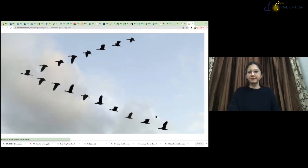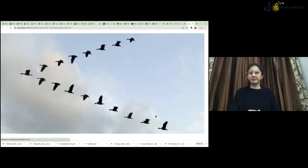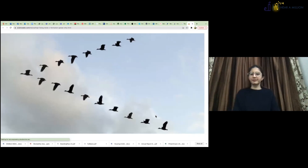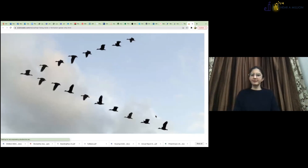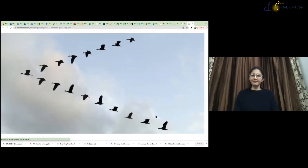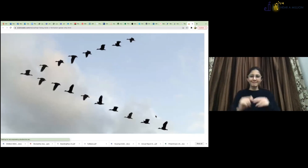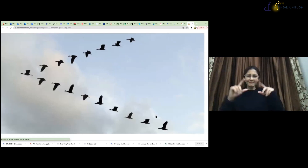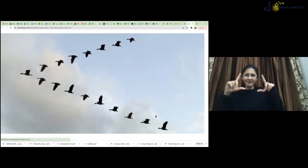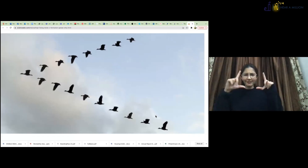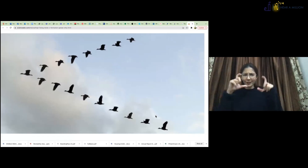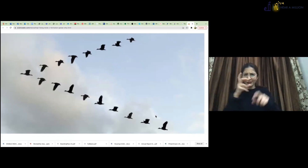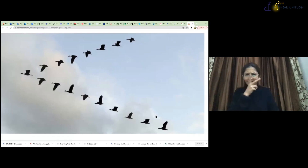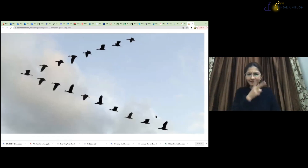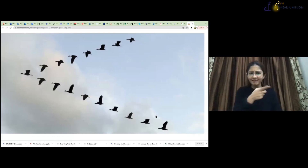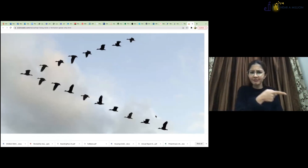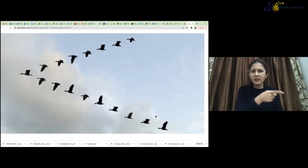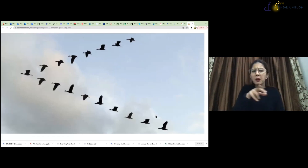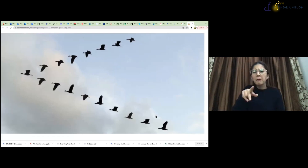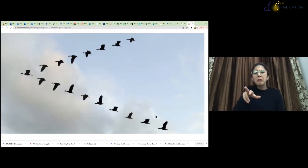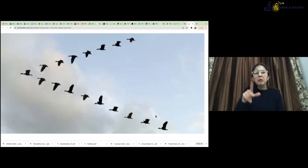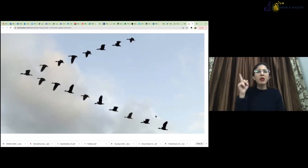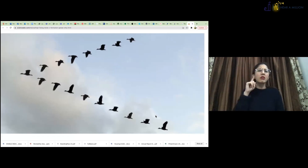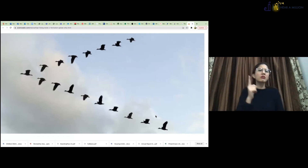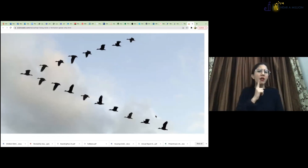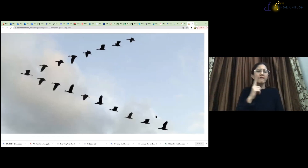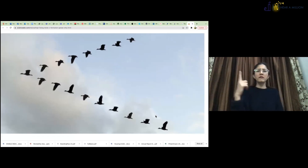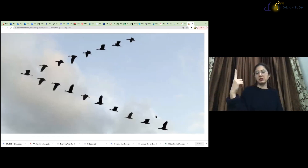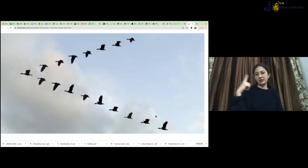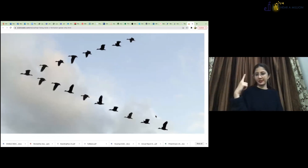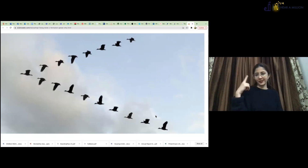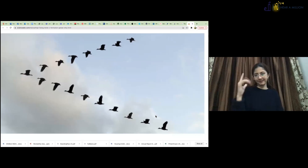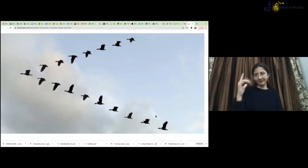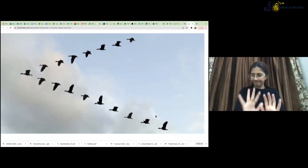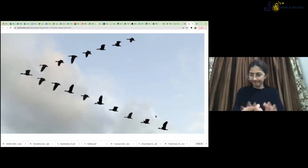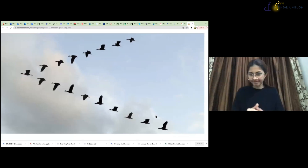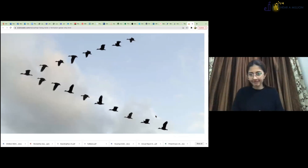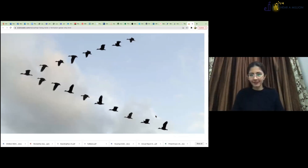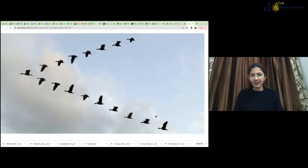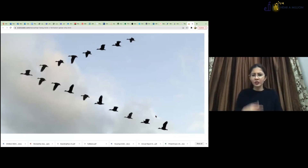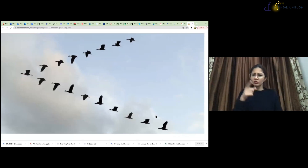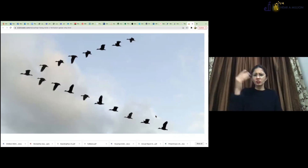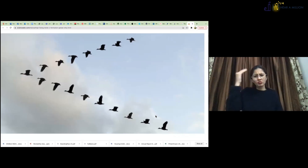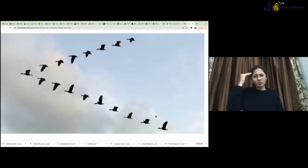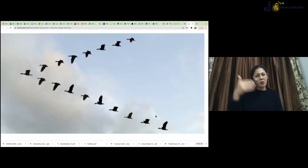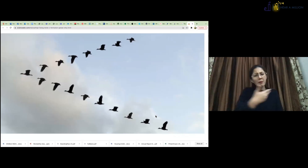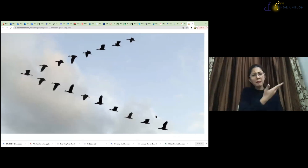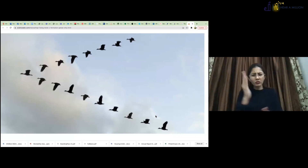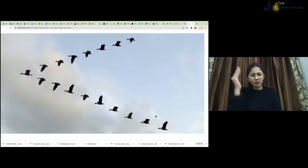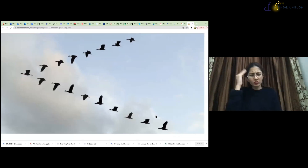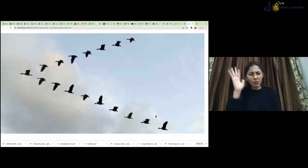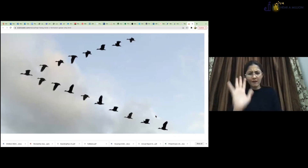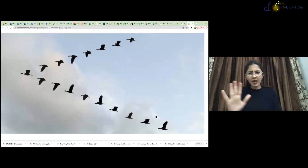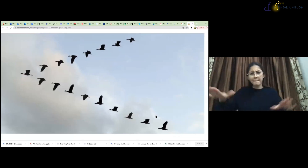this image? So a lot of you know that there is a lot of birds who migrate from very far